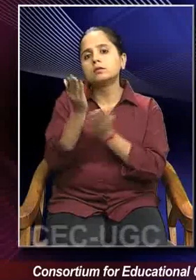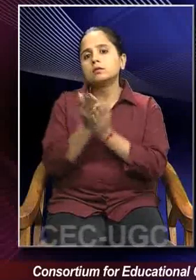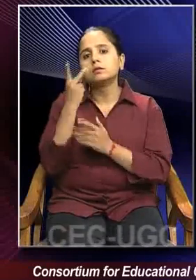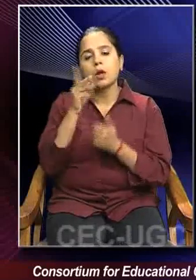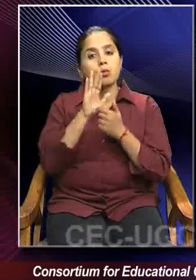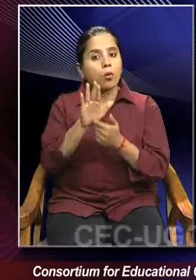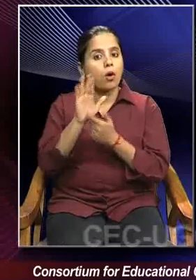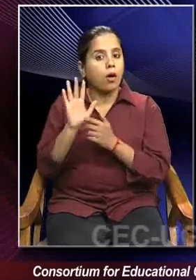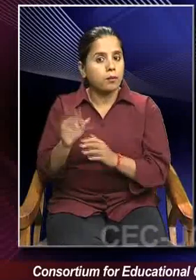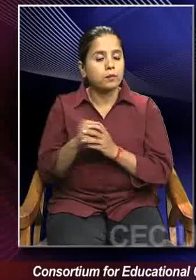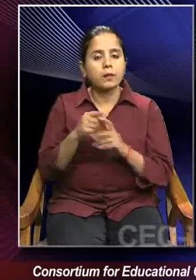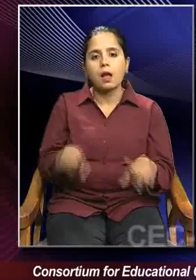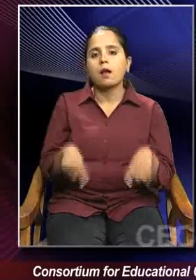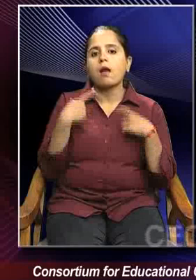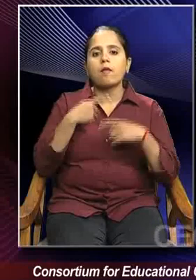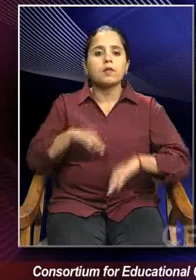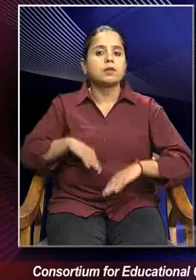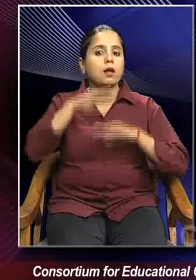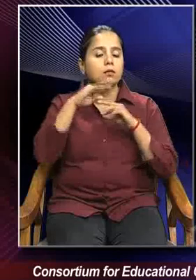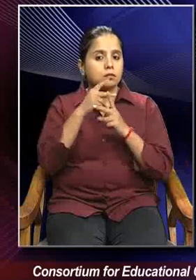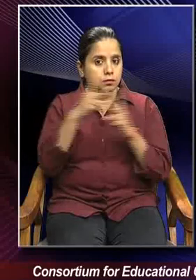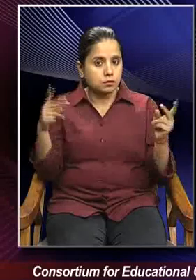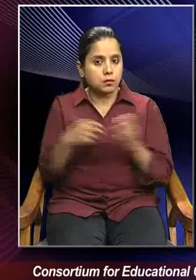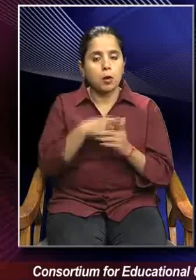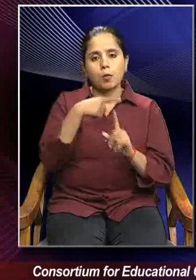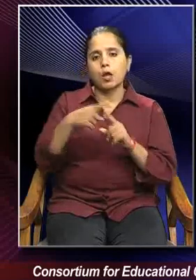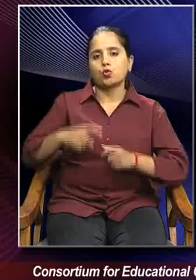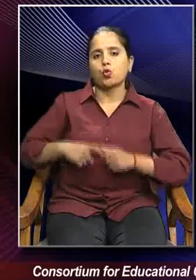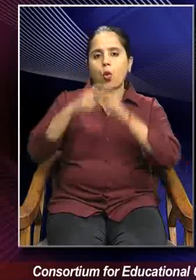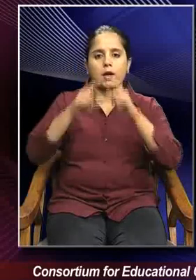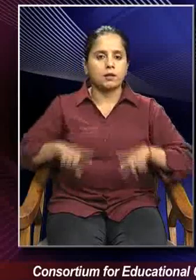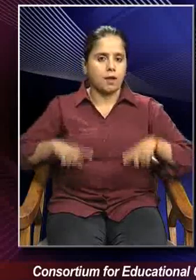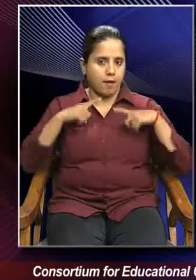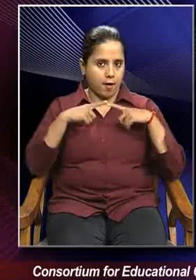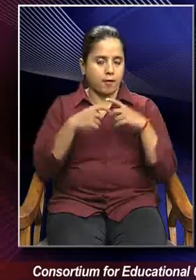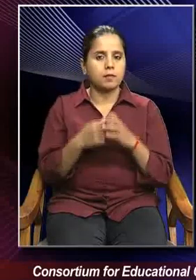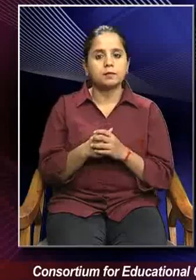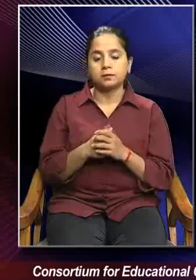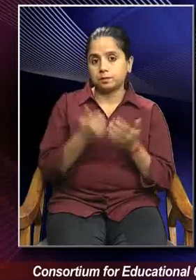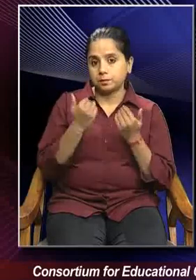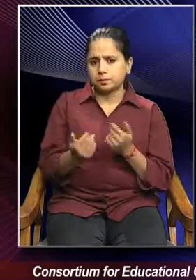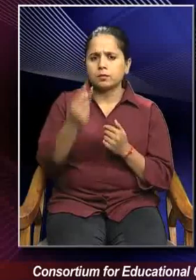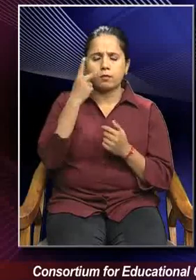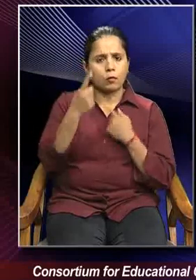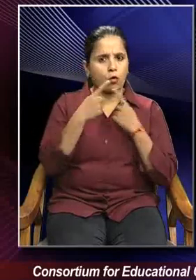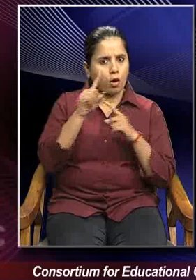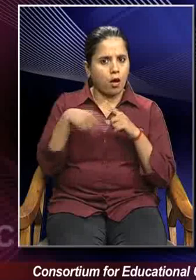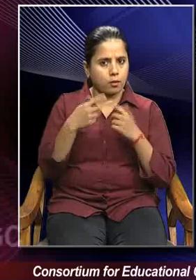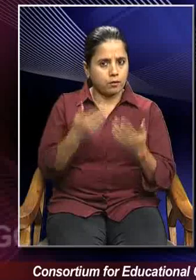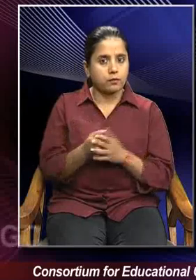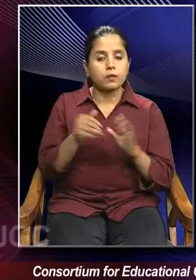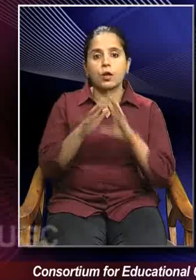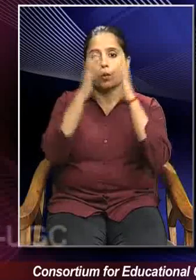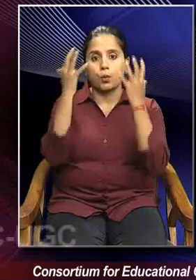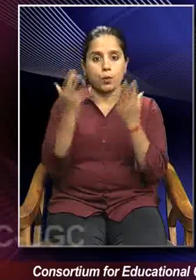indicators of life satisfaction and the quality of life. Now let us talk about the